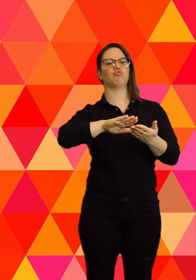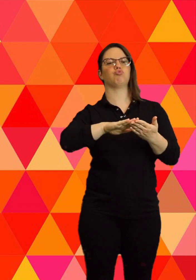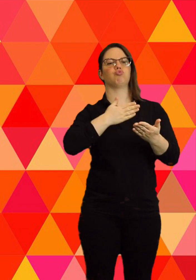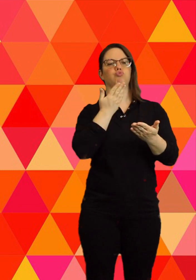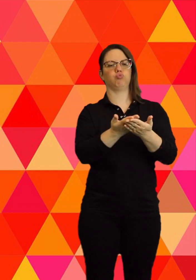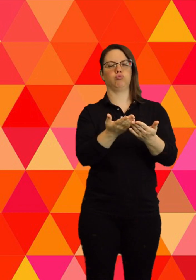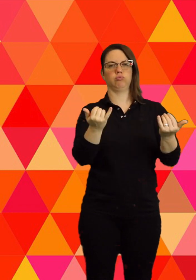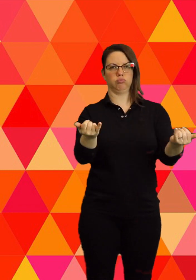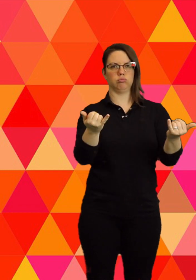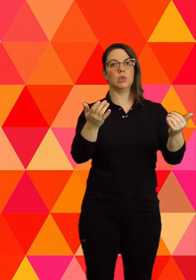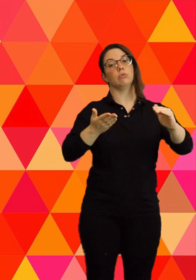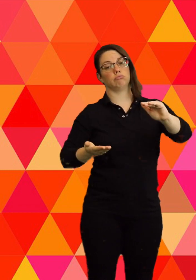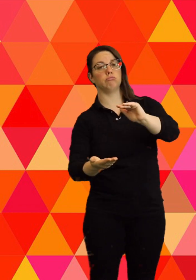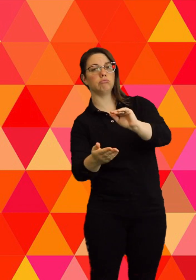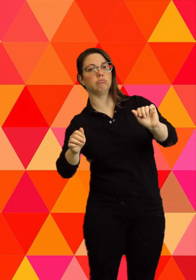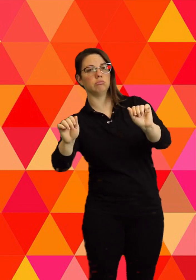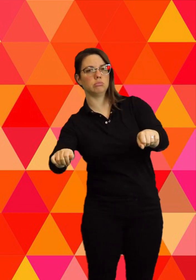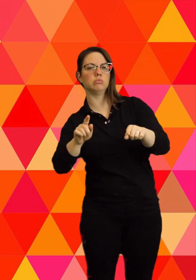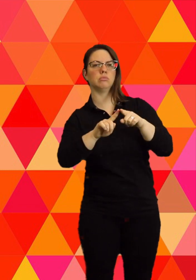bread, which is quicker.